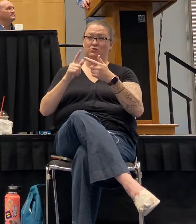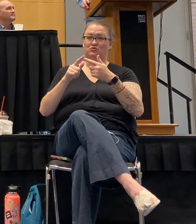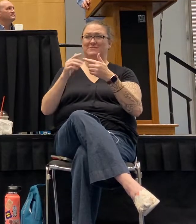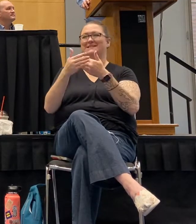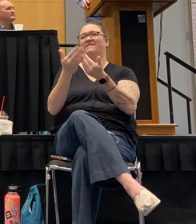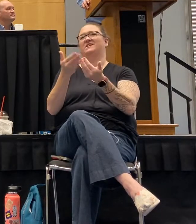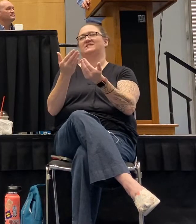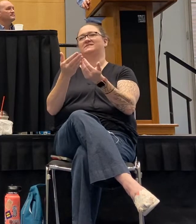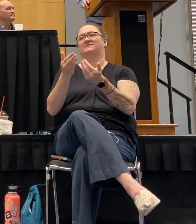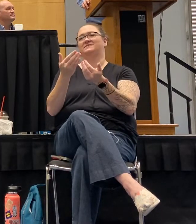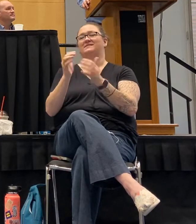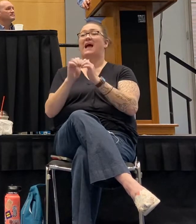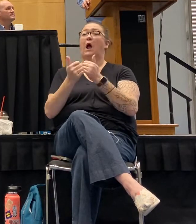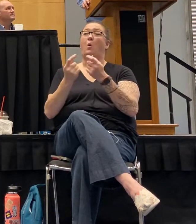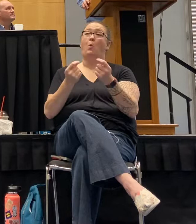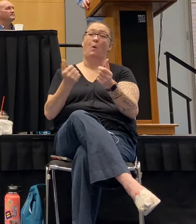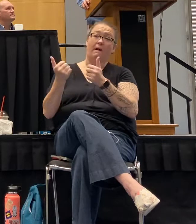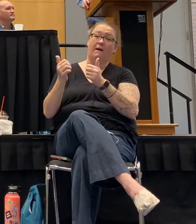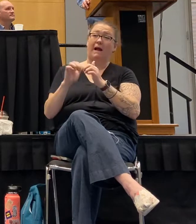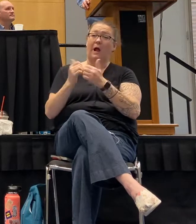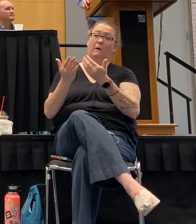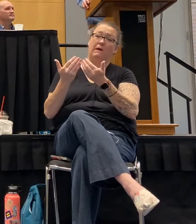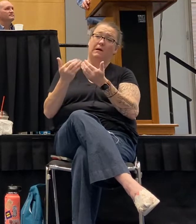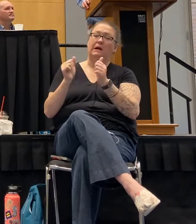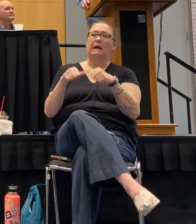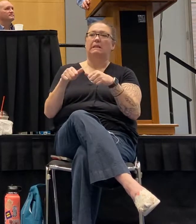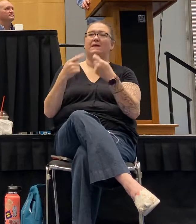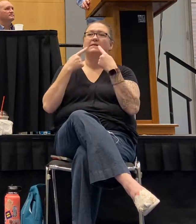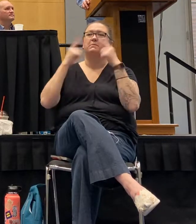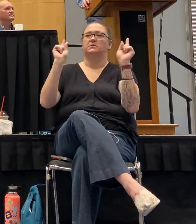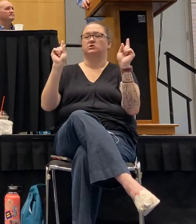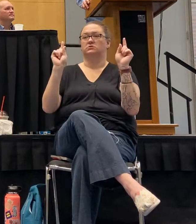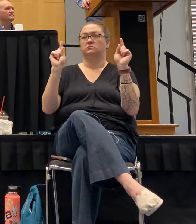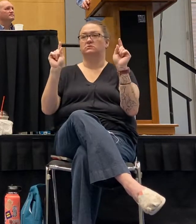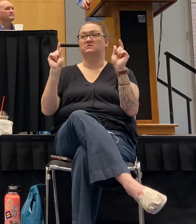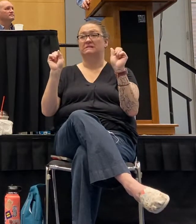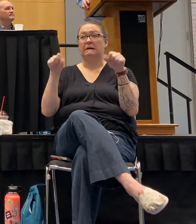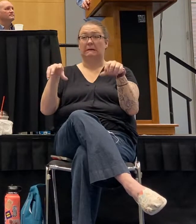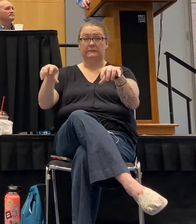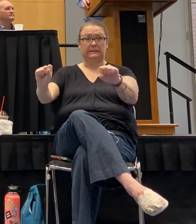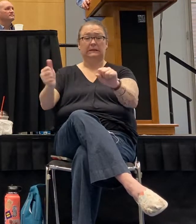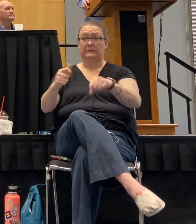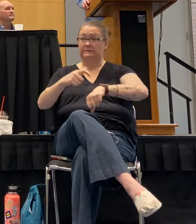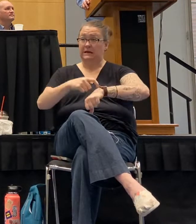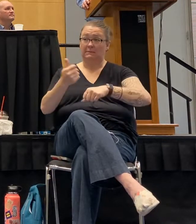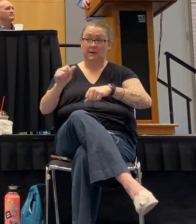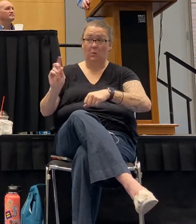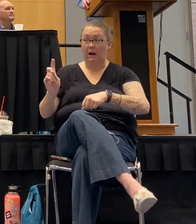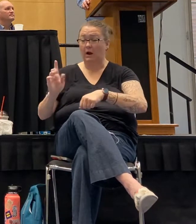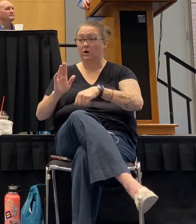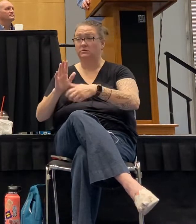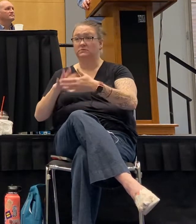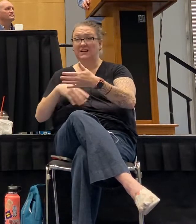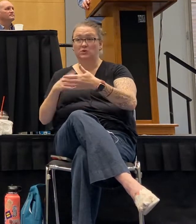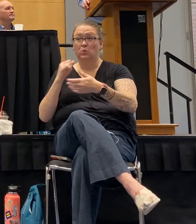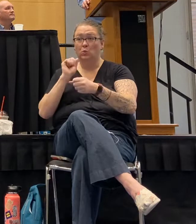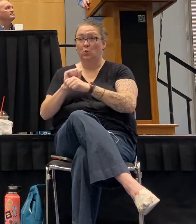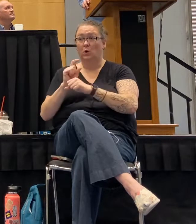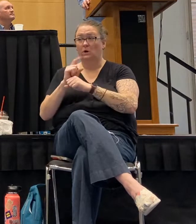convenience. How quickly and how conveniently can they accomplish it? Can they take it any way, like anytime, anywhere on a schedule that works for